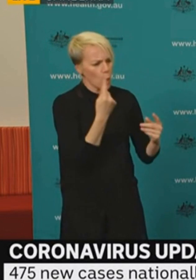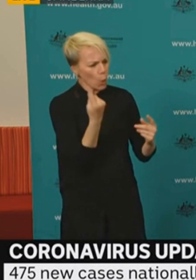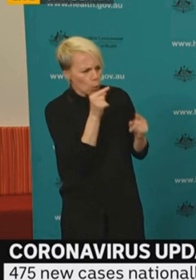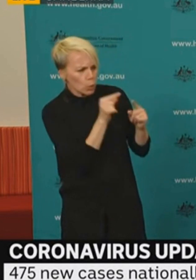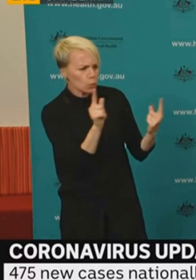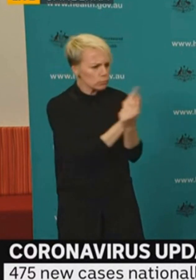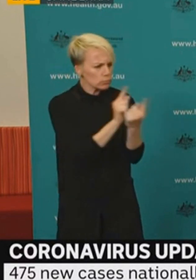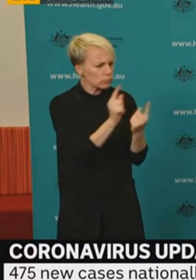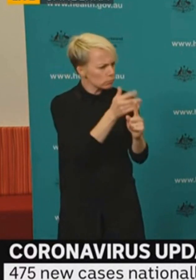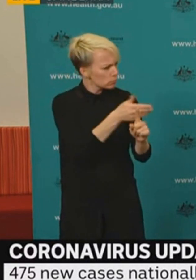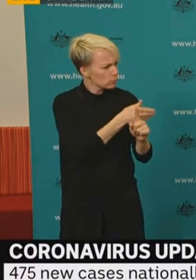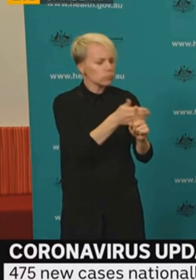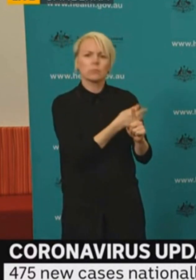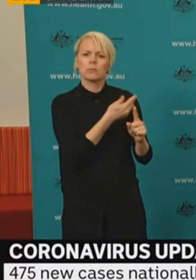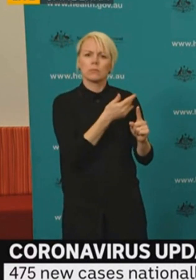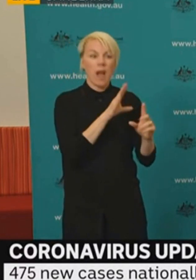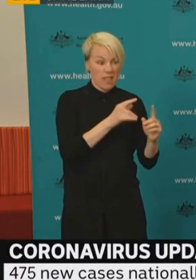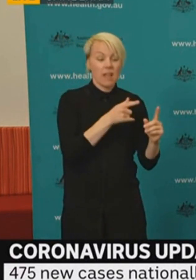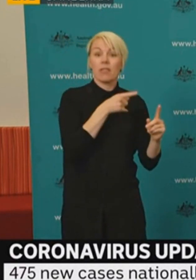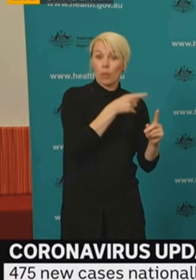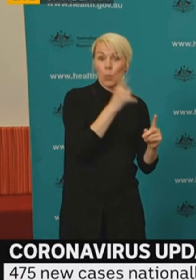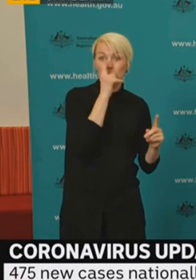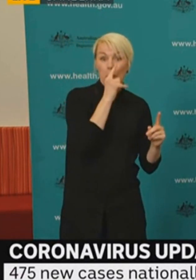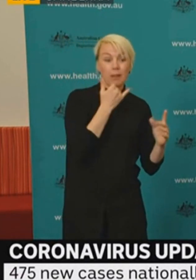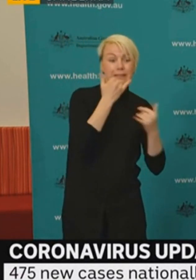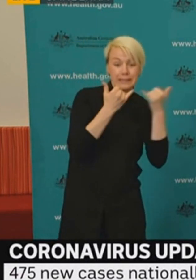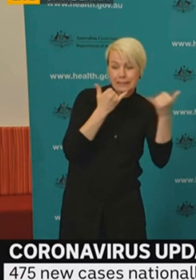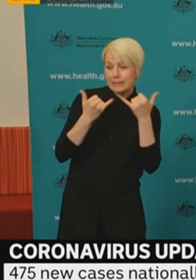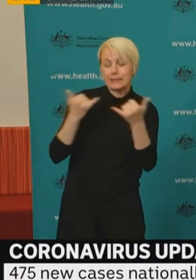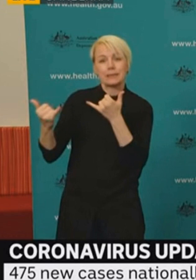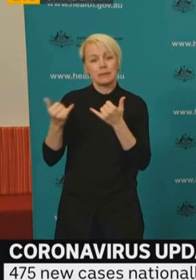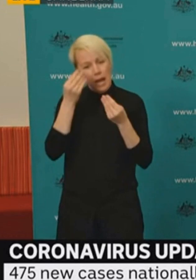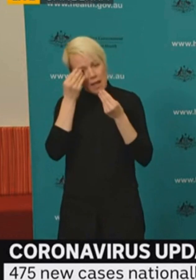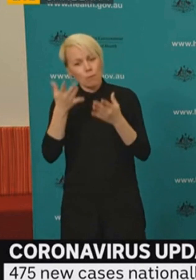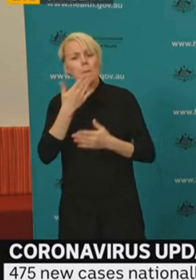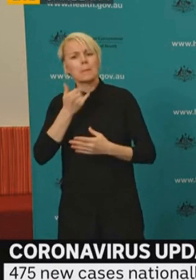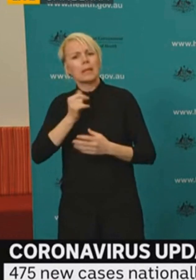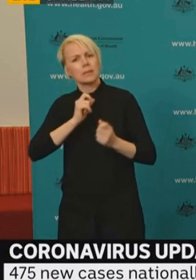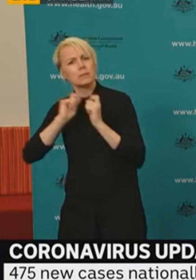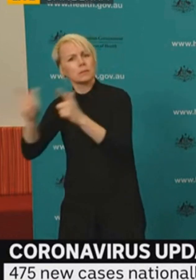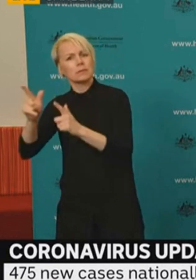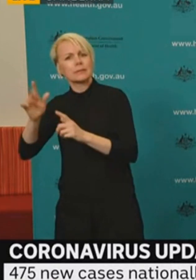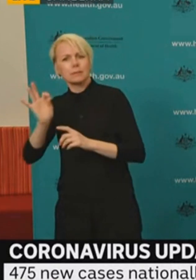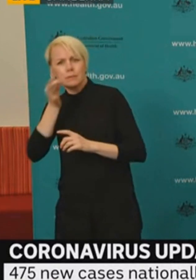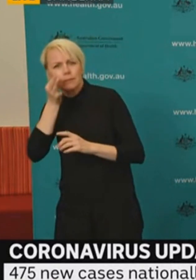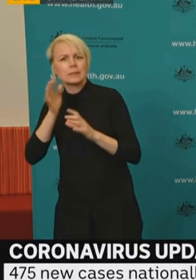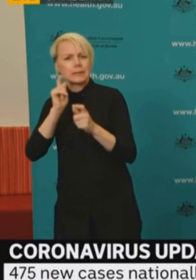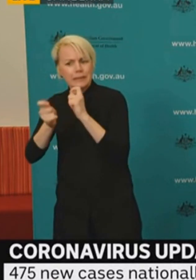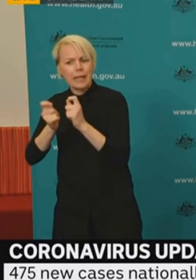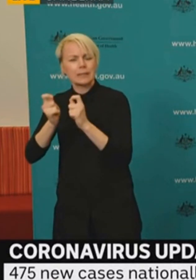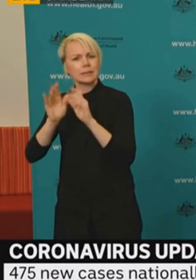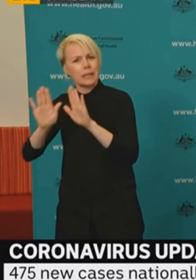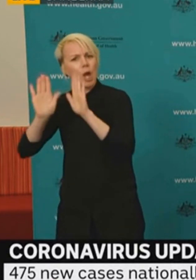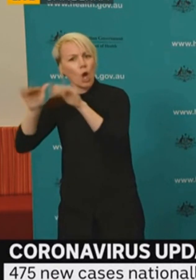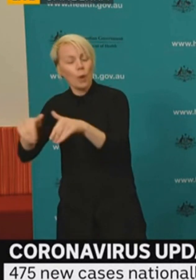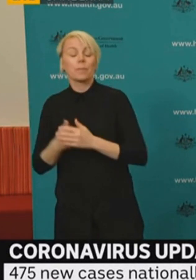there are challenges in calling people and getting in touch with them. Sometimes they may not answer the phone. And of course, now we know that if people don't